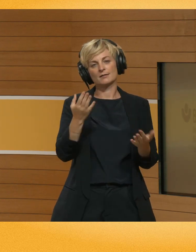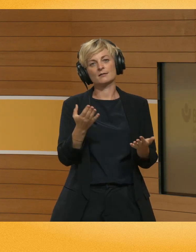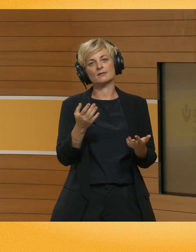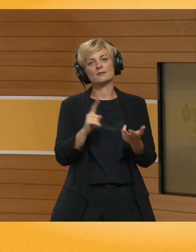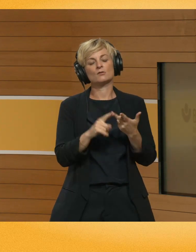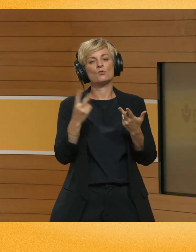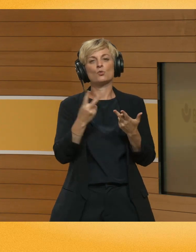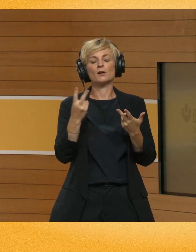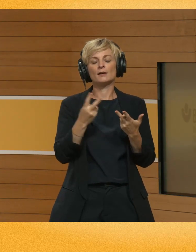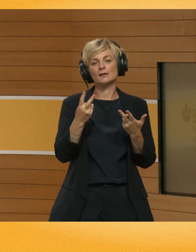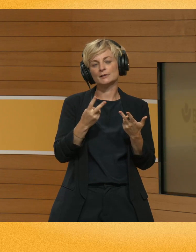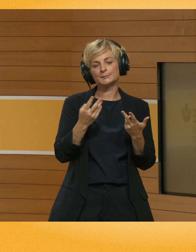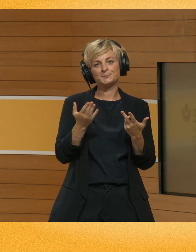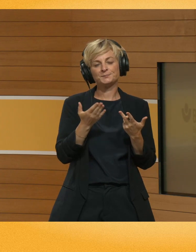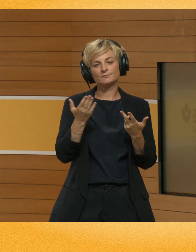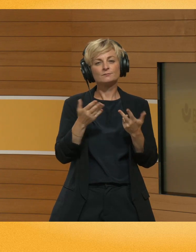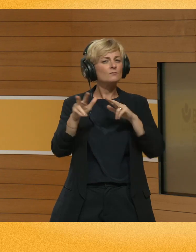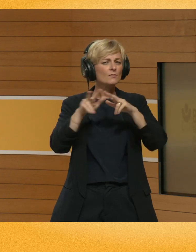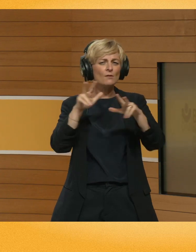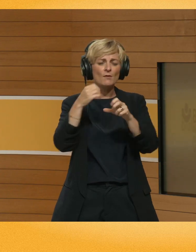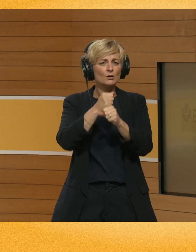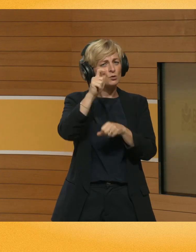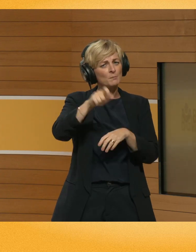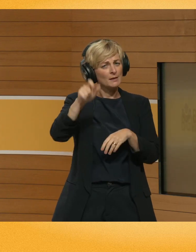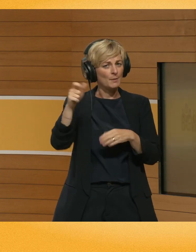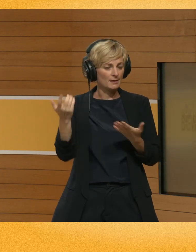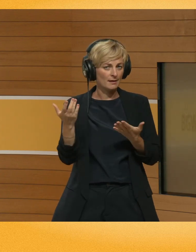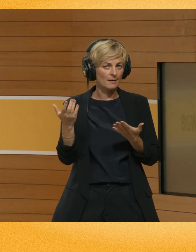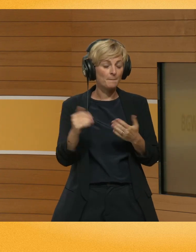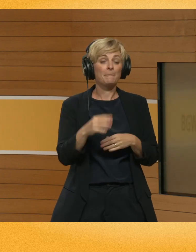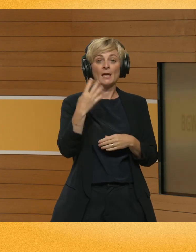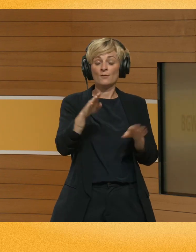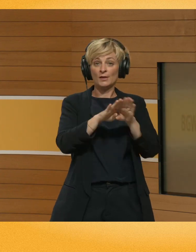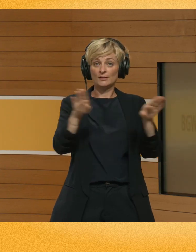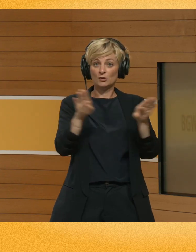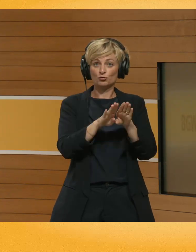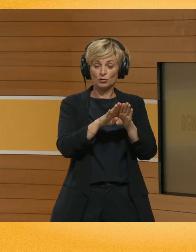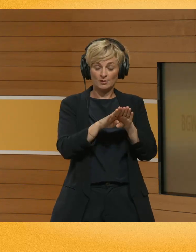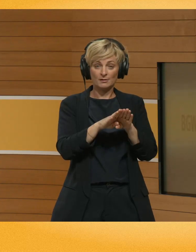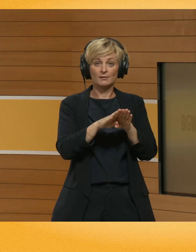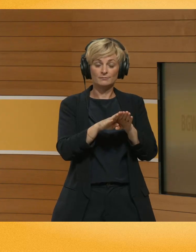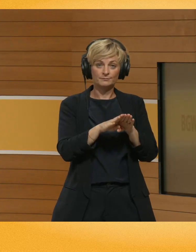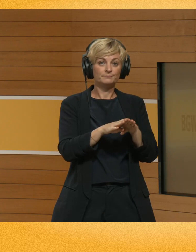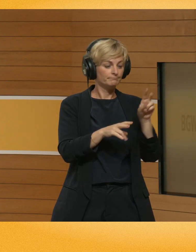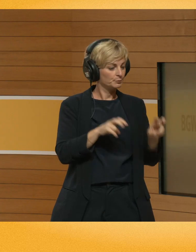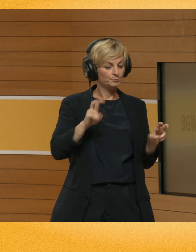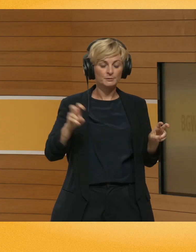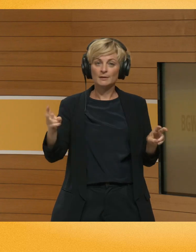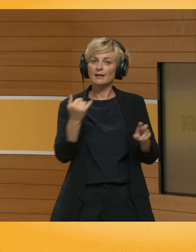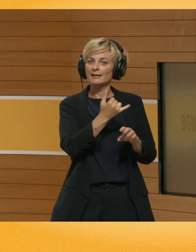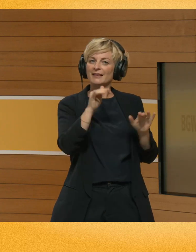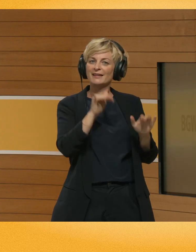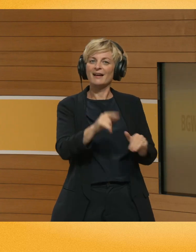Each table has a specific question, and it's like a little outlook for the new employees